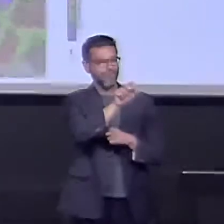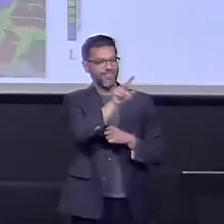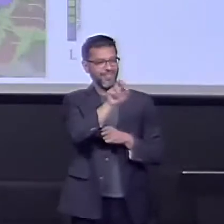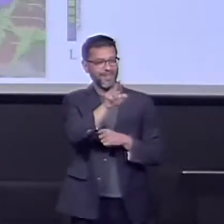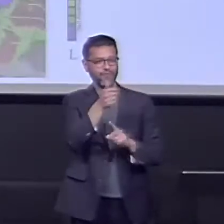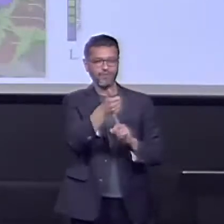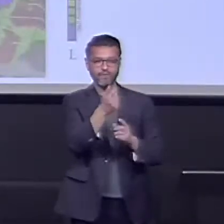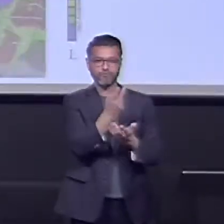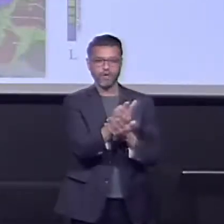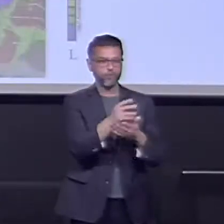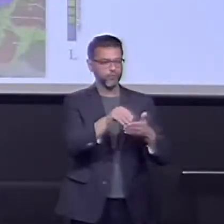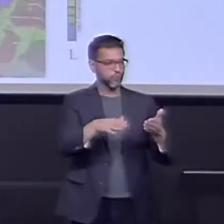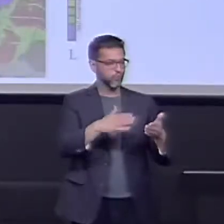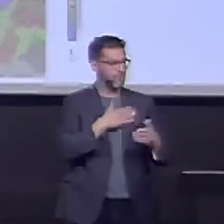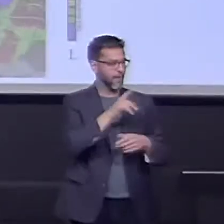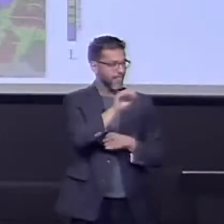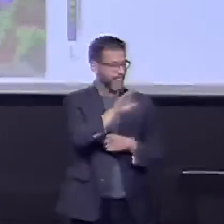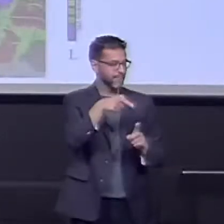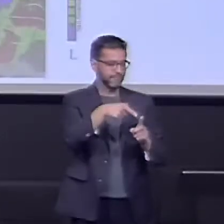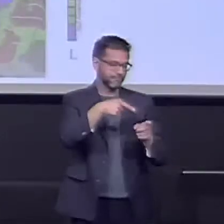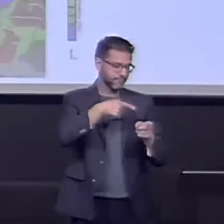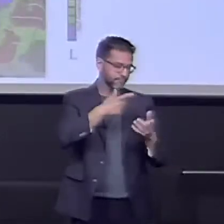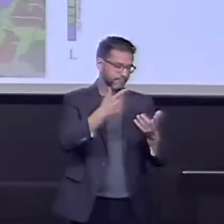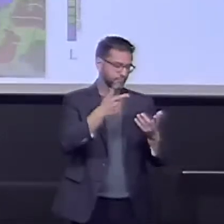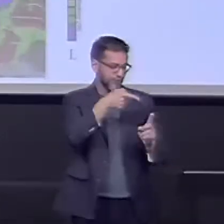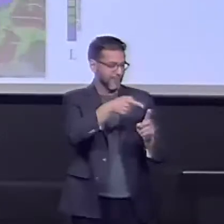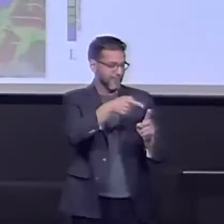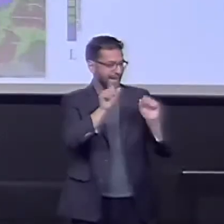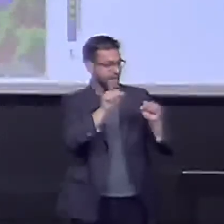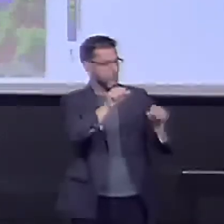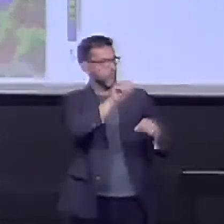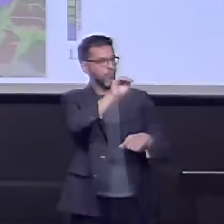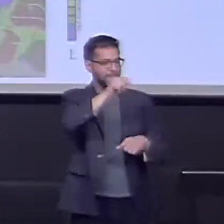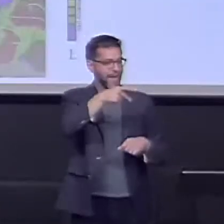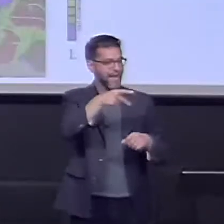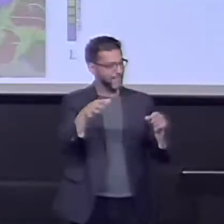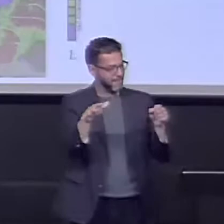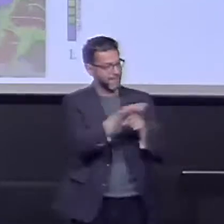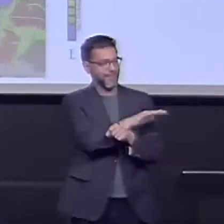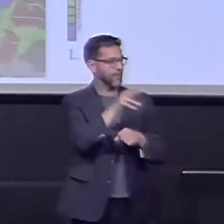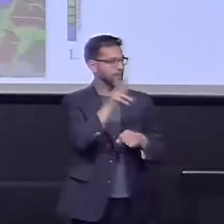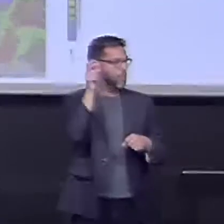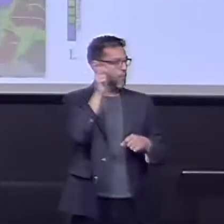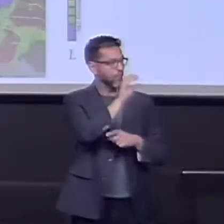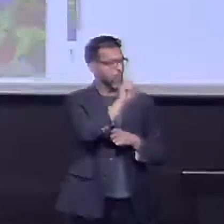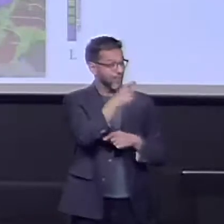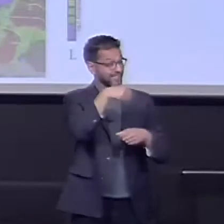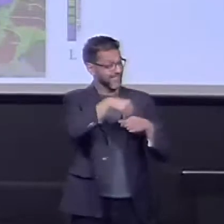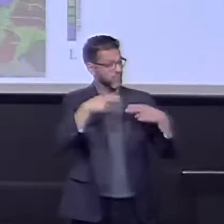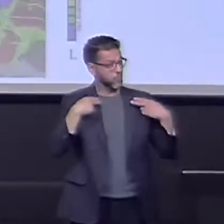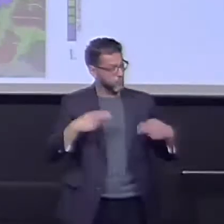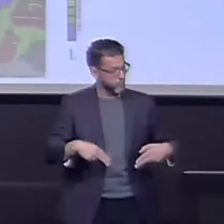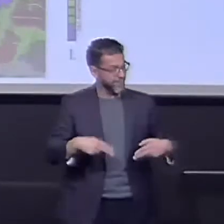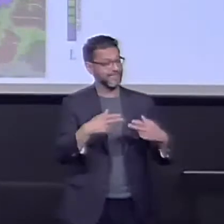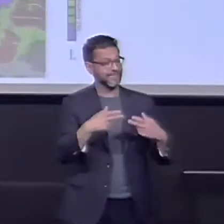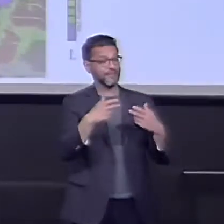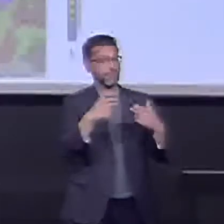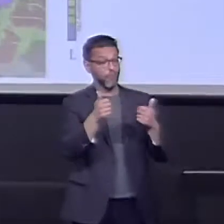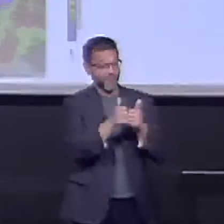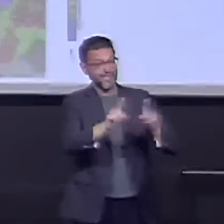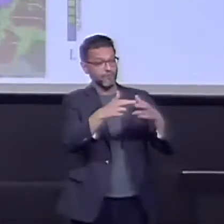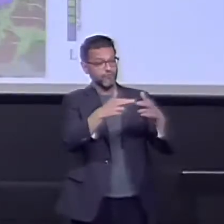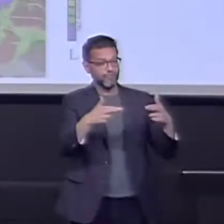a number of very ingenious studies, she was able to map the complete auditory cortex in humans with the different regions that we